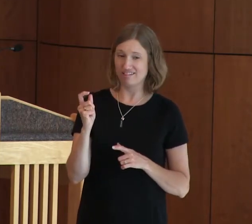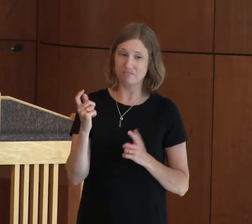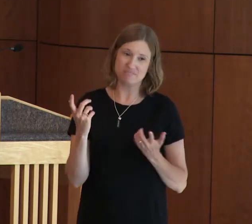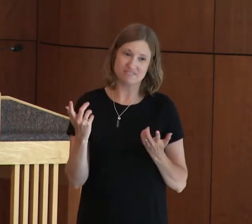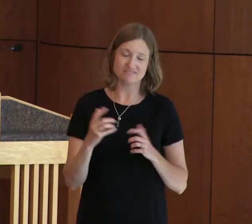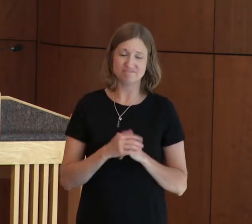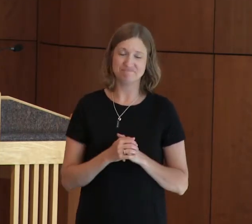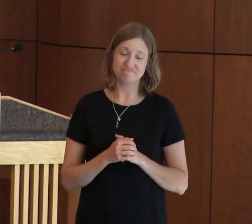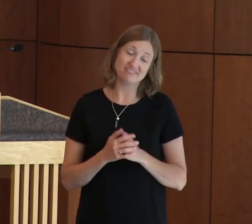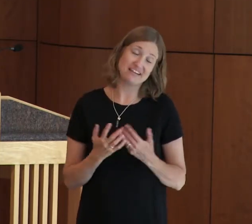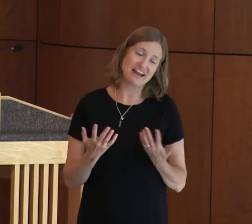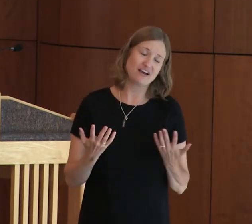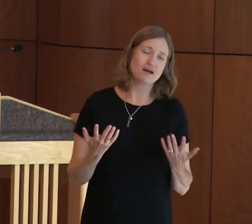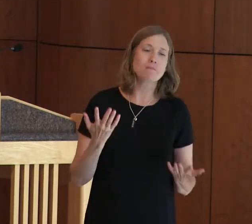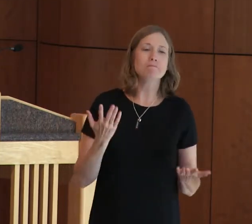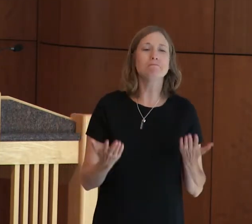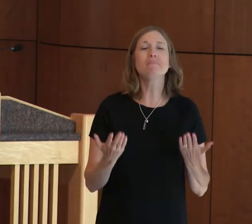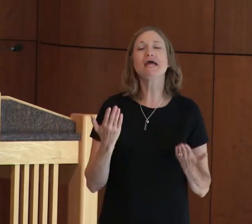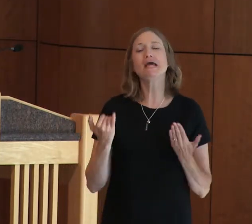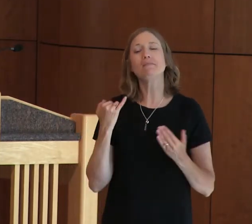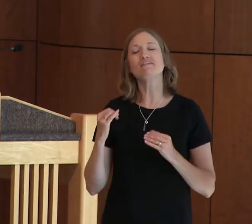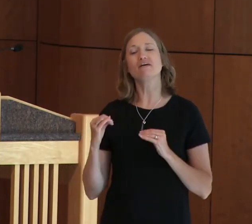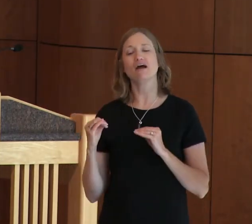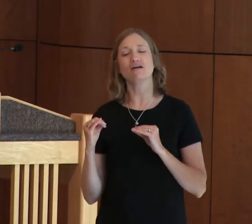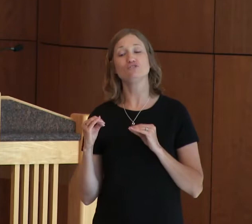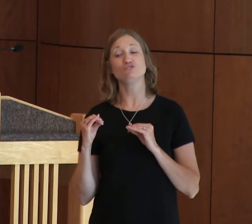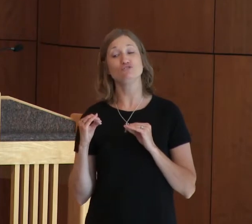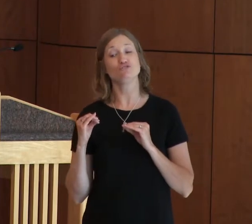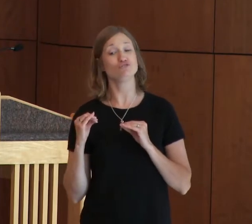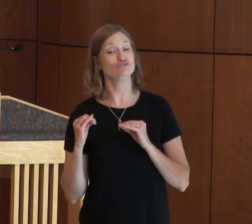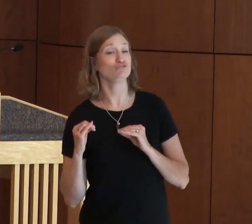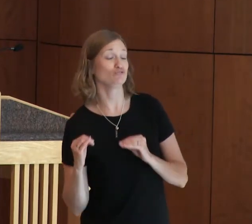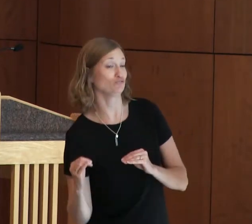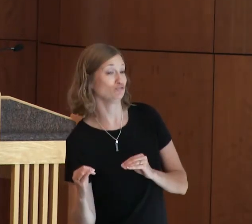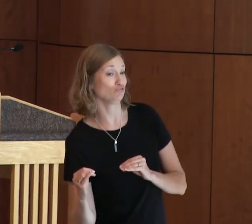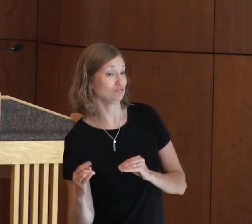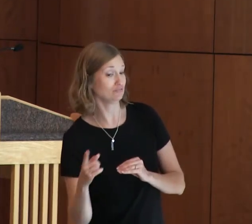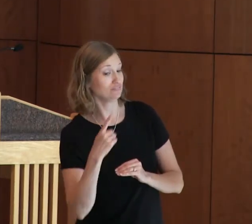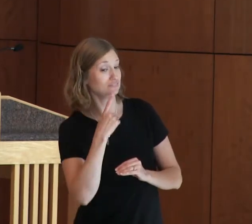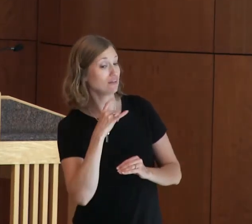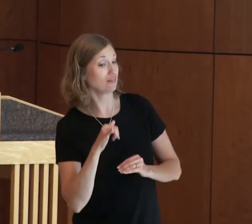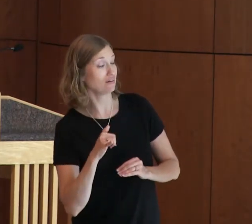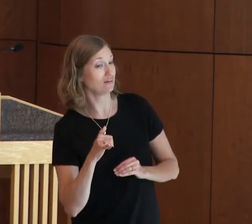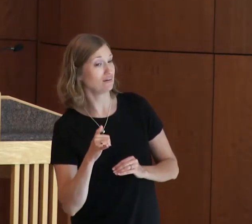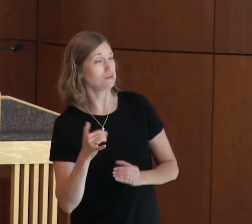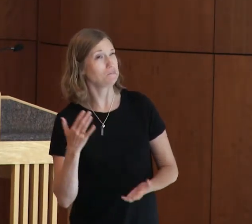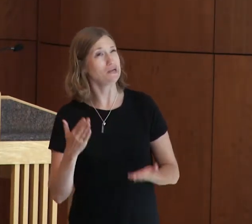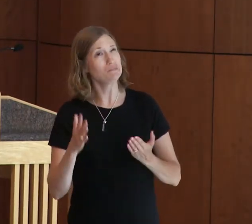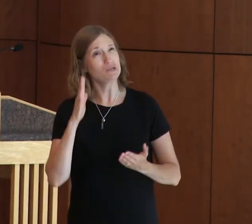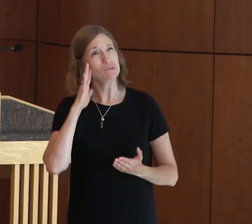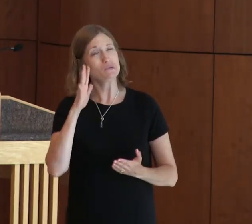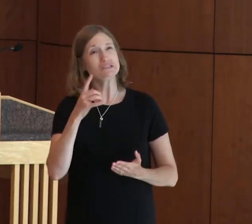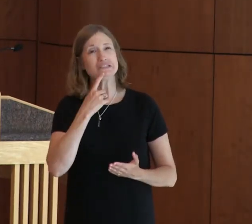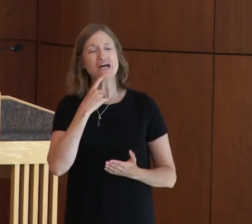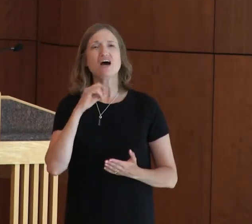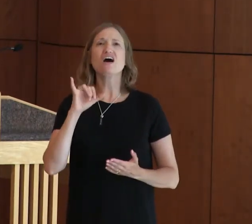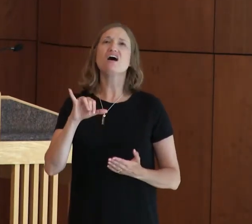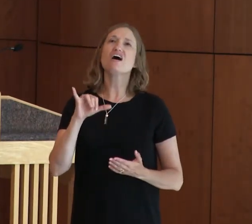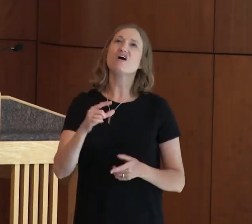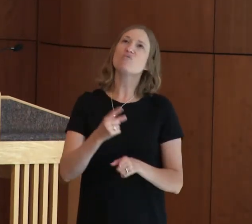now, maybe if I coached him into saying those things, he might come around and see, oh yeah, all these things God has made